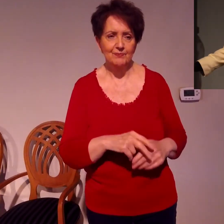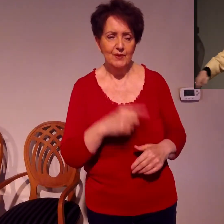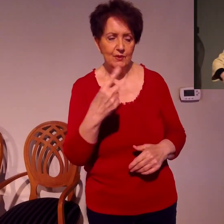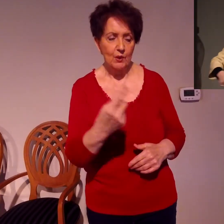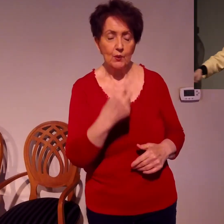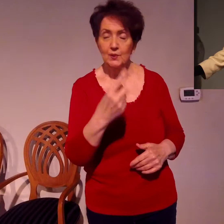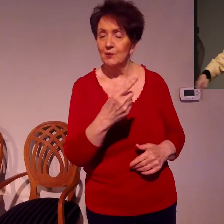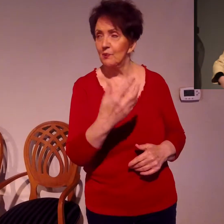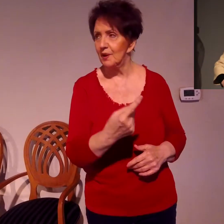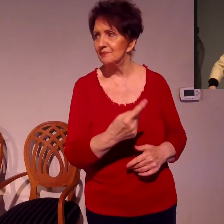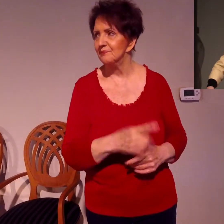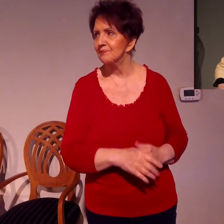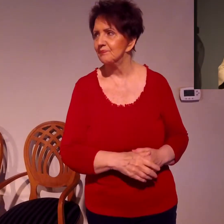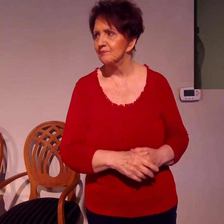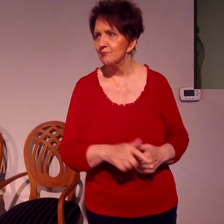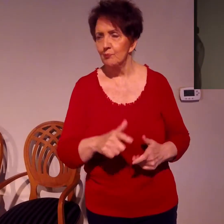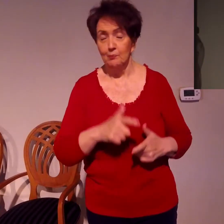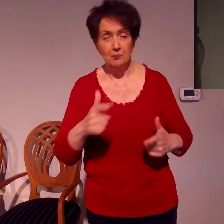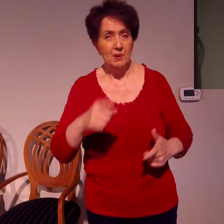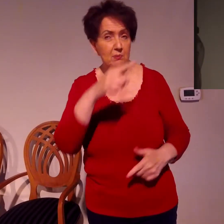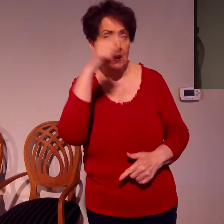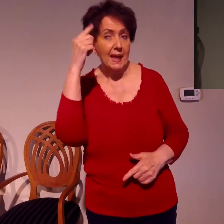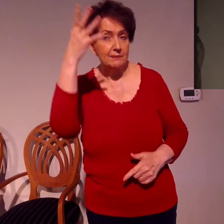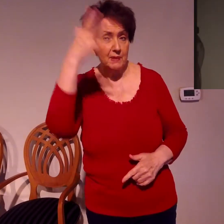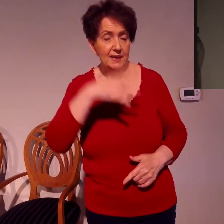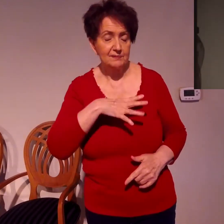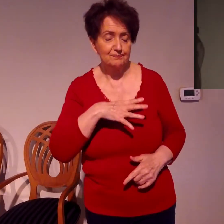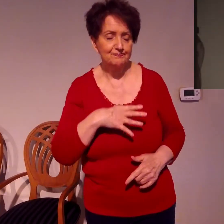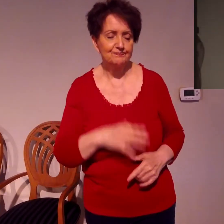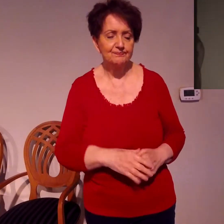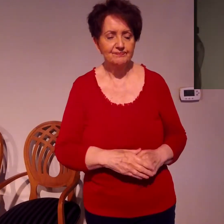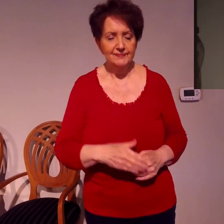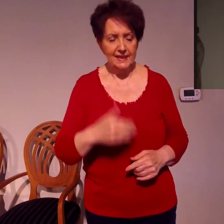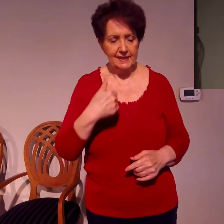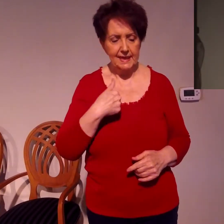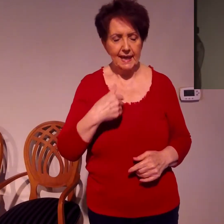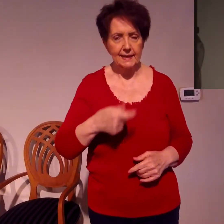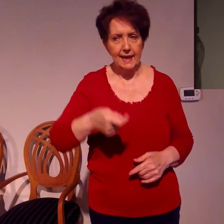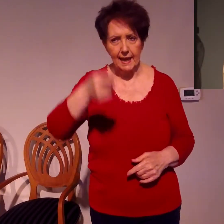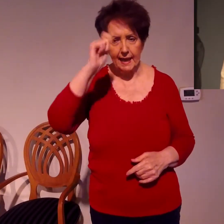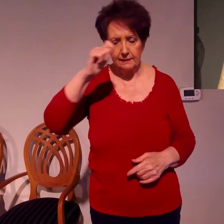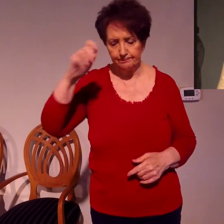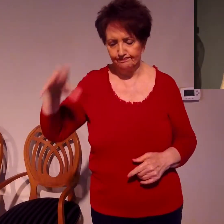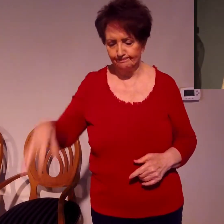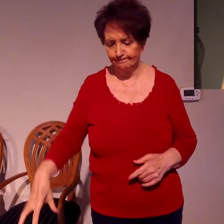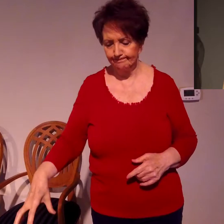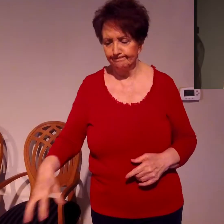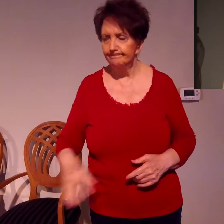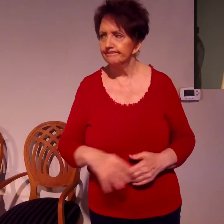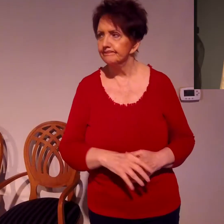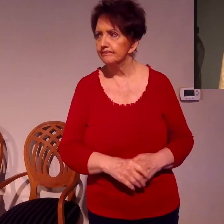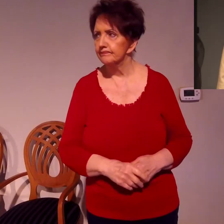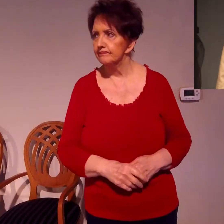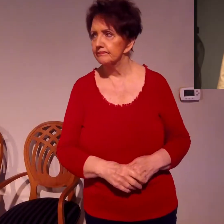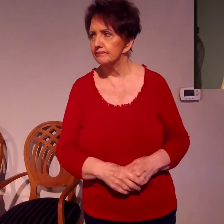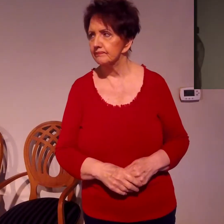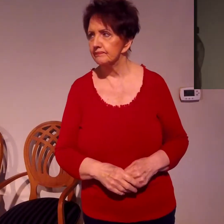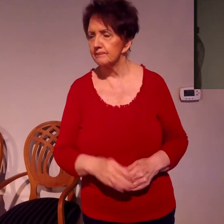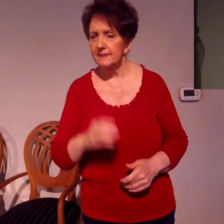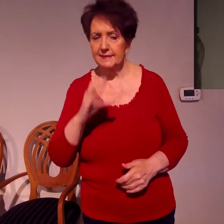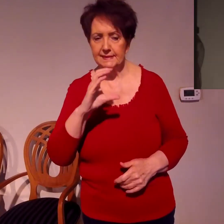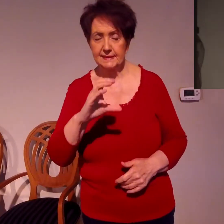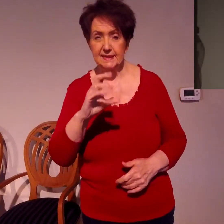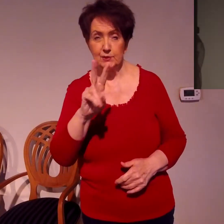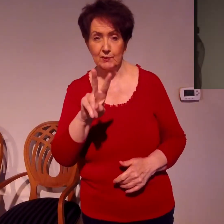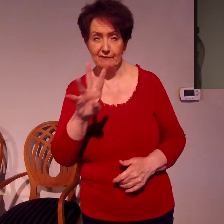thing, big black man. And he had a hat right in that seat, the aisle. And I'm C-24, and I get on the